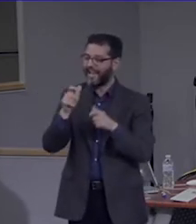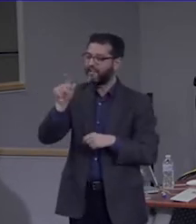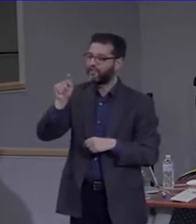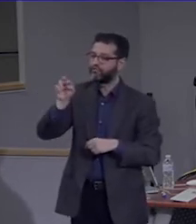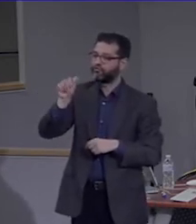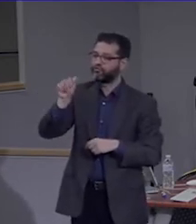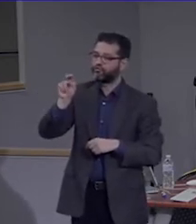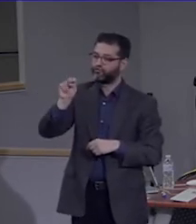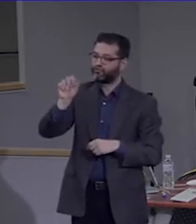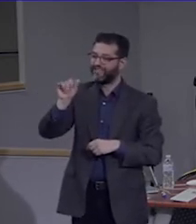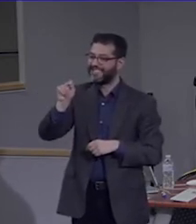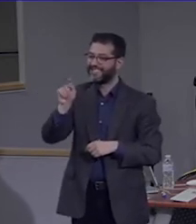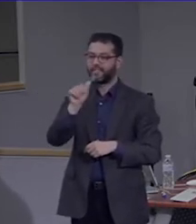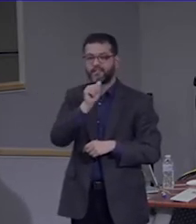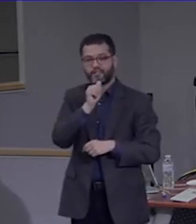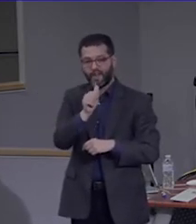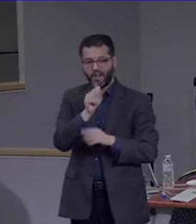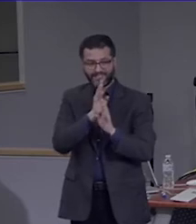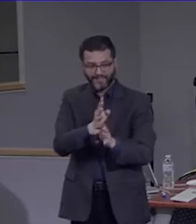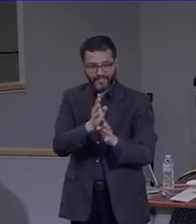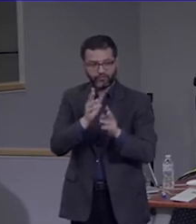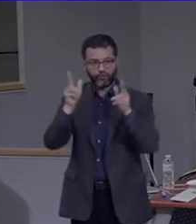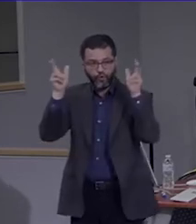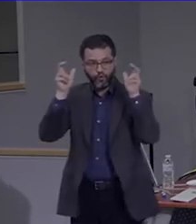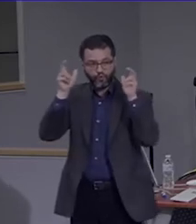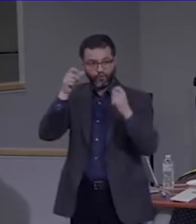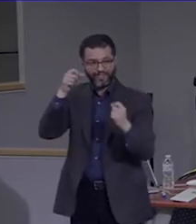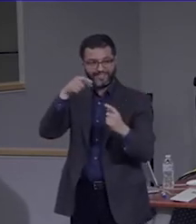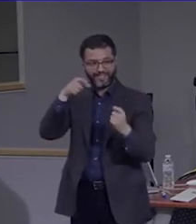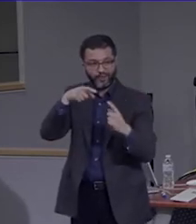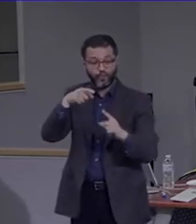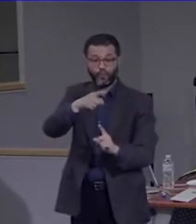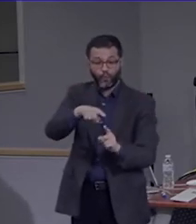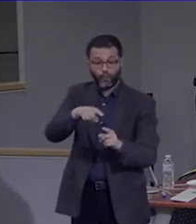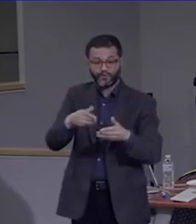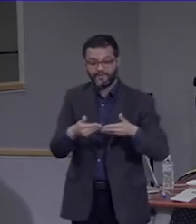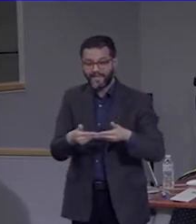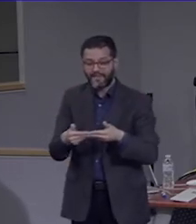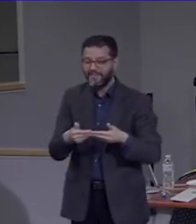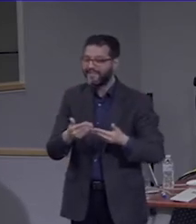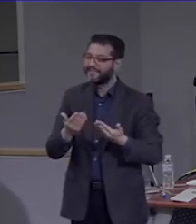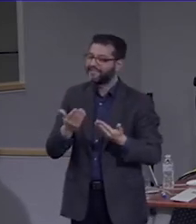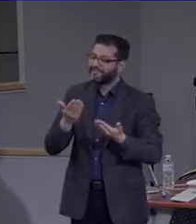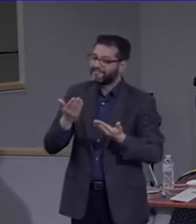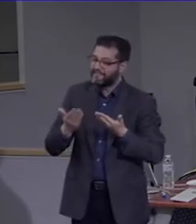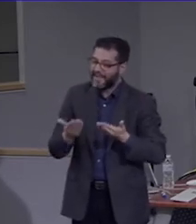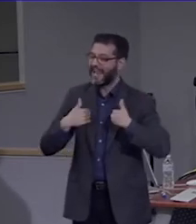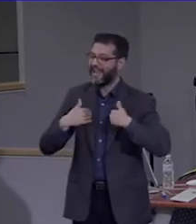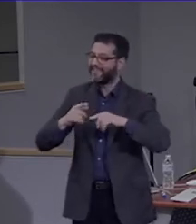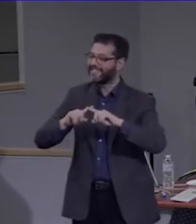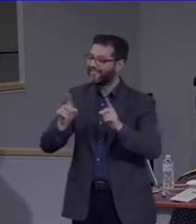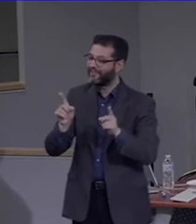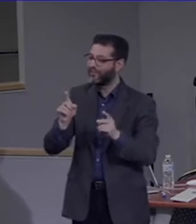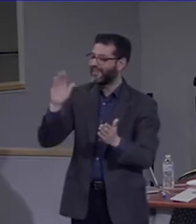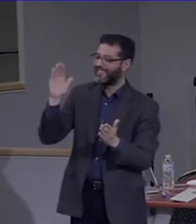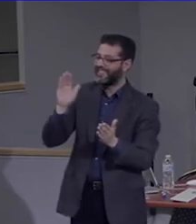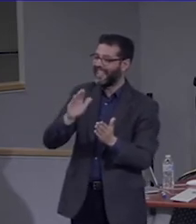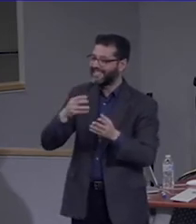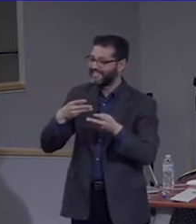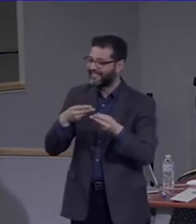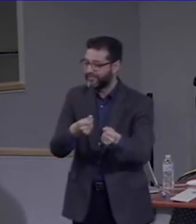-speech auditory signals so these infants may have different less efficient and possibly